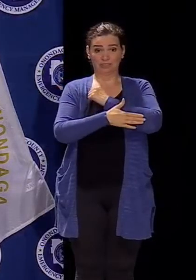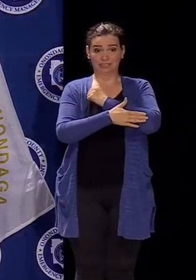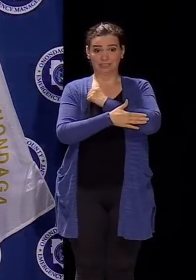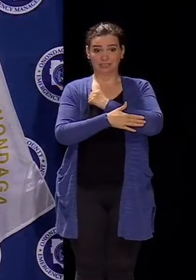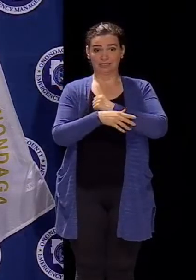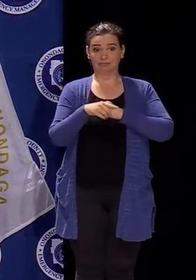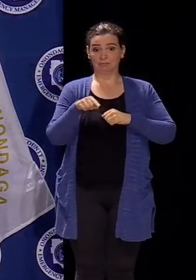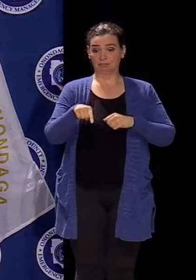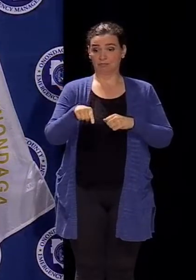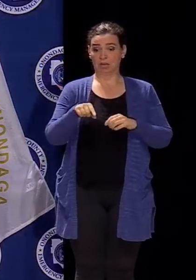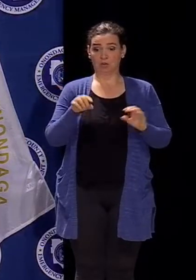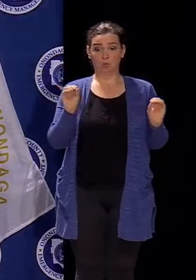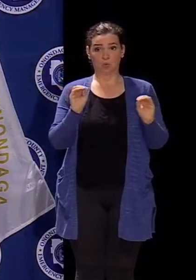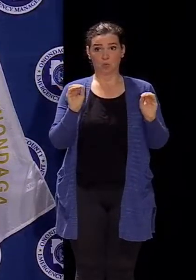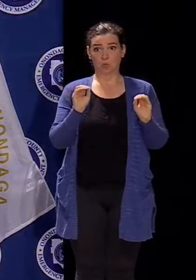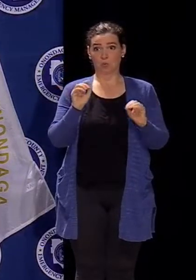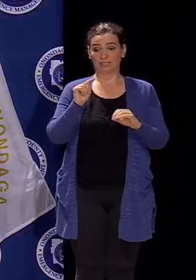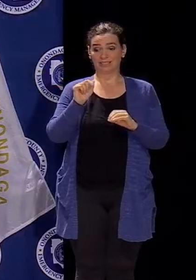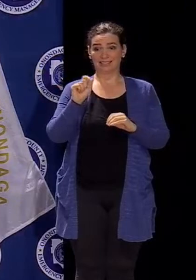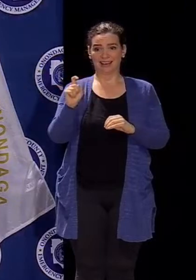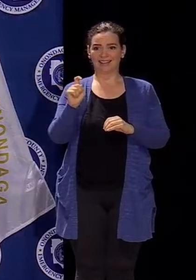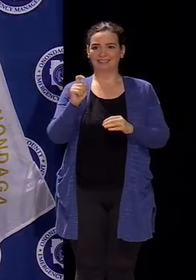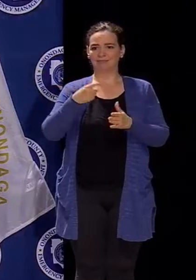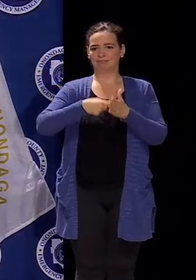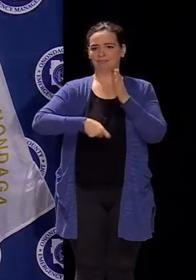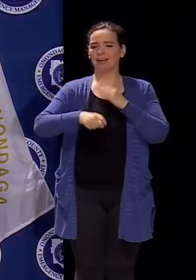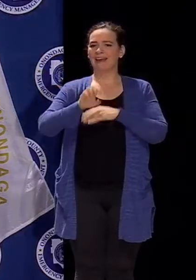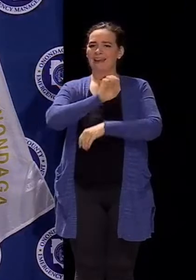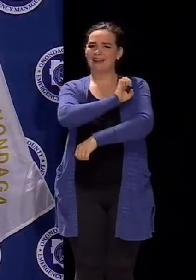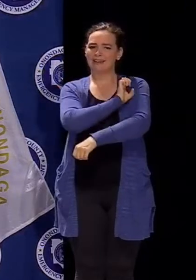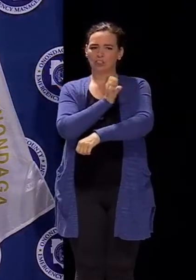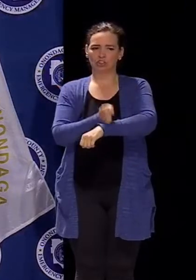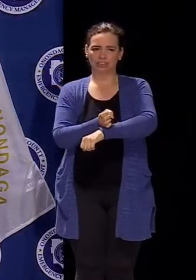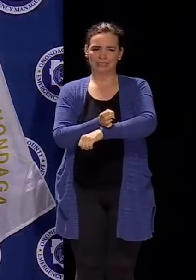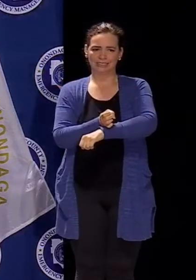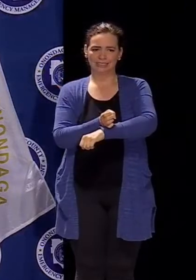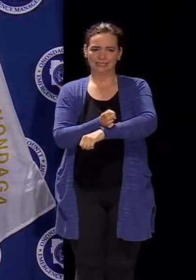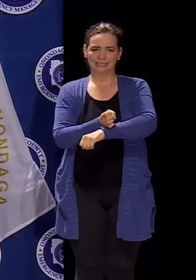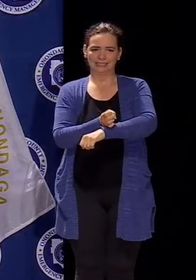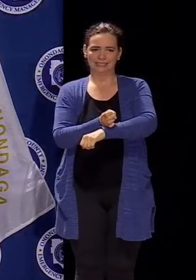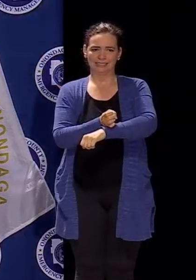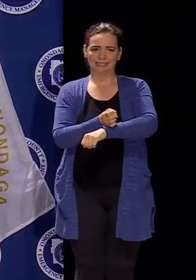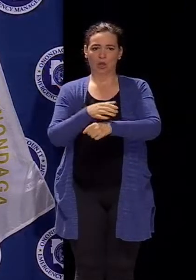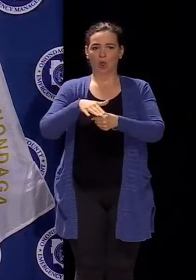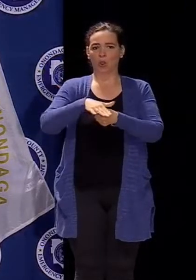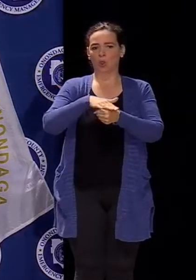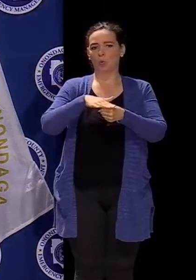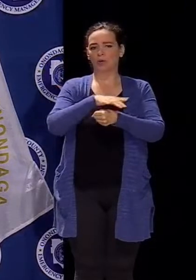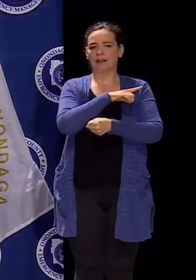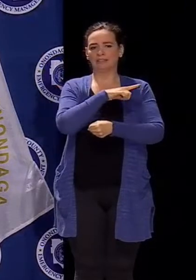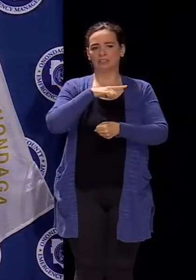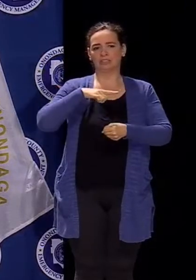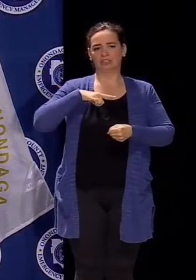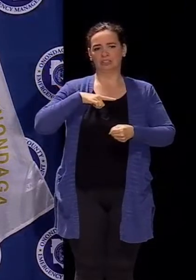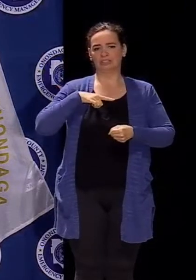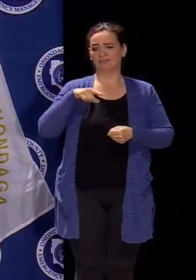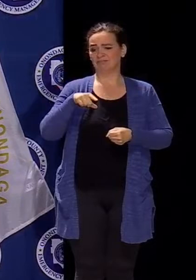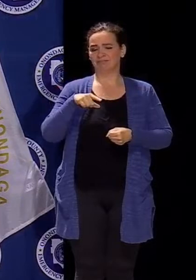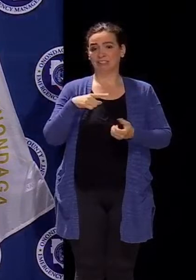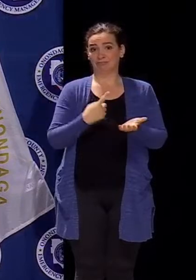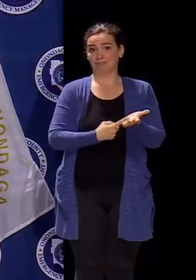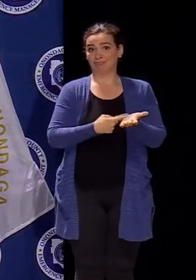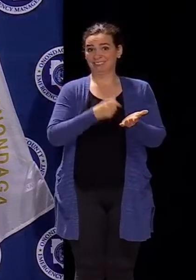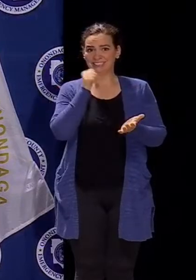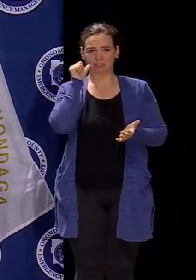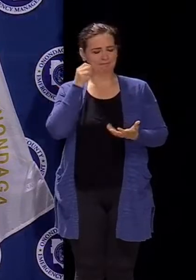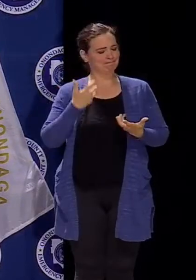legislature didn't have the courage to vote on it yesterday. They wanted more information. Well, we've been telling them what the information is. We've been engaged this whole process.